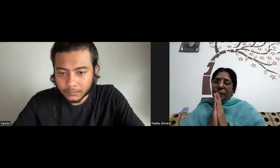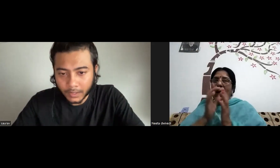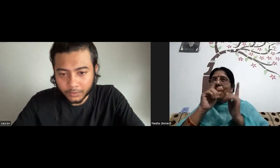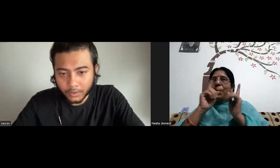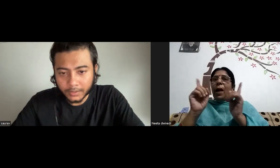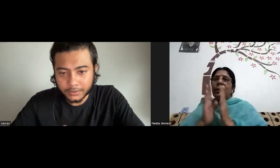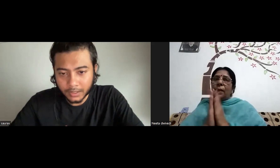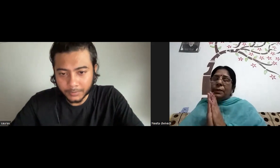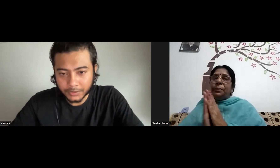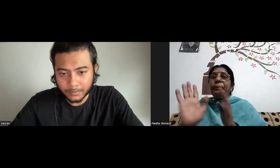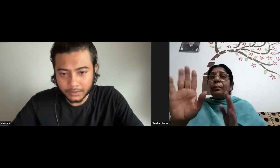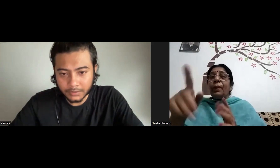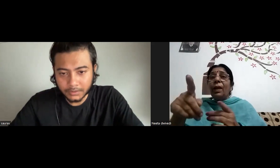Thank you, Hare Krishna. Namaskar, Mataji.